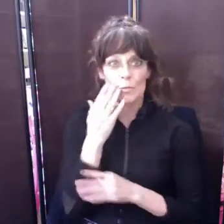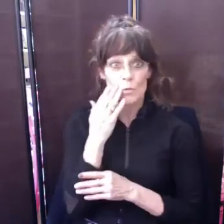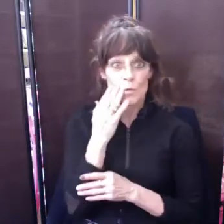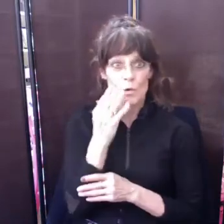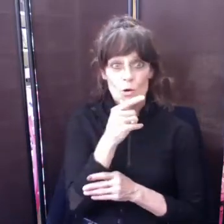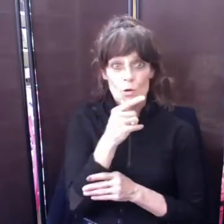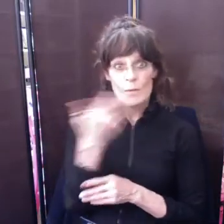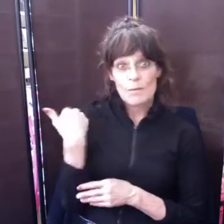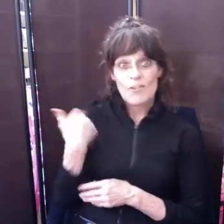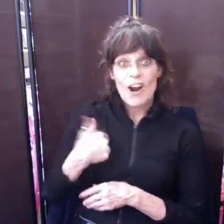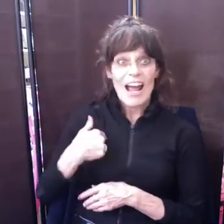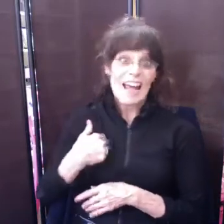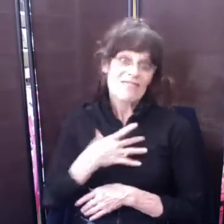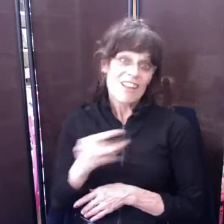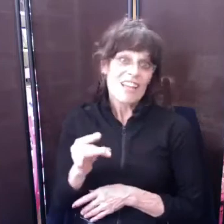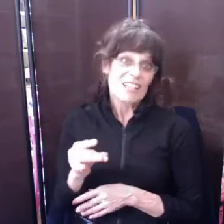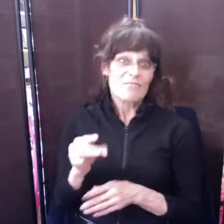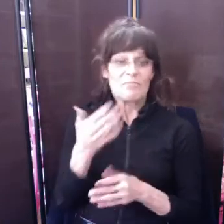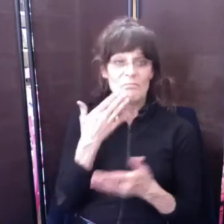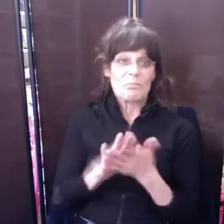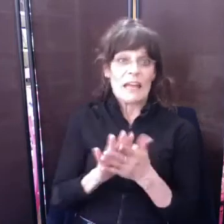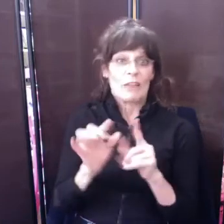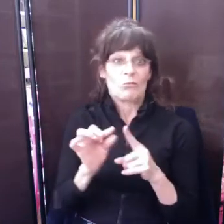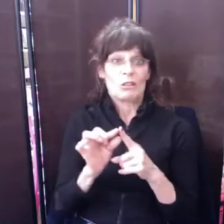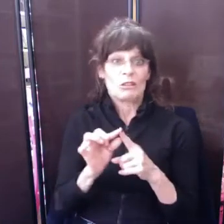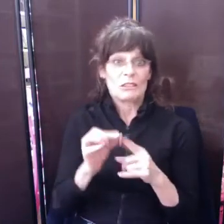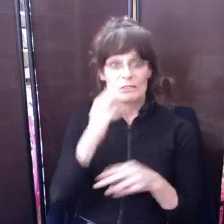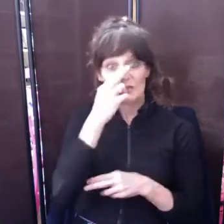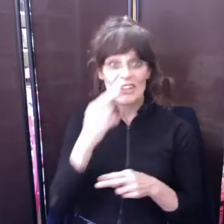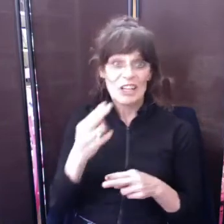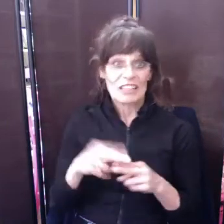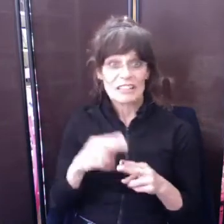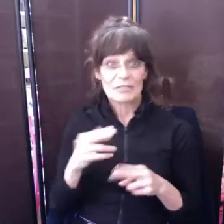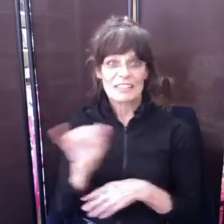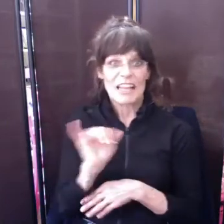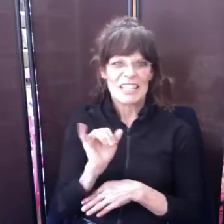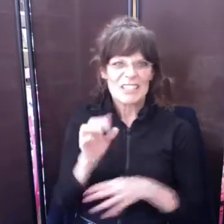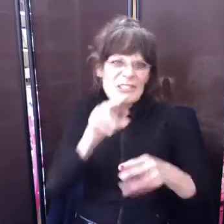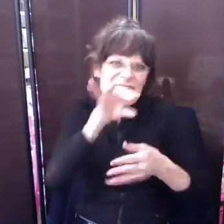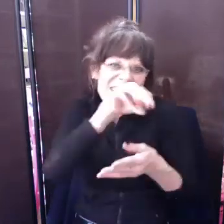really like to swear. I like profanity. It's fun. It's like, you know, putting seasoning on your conversation.